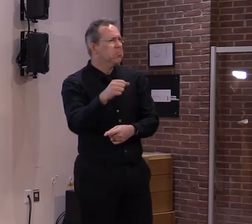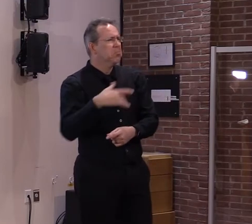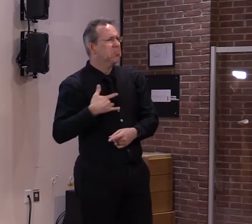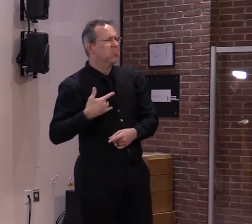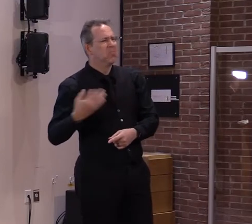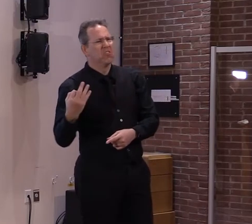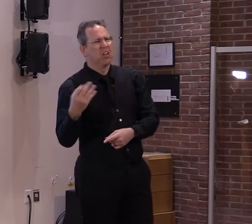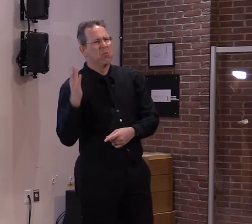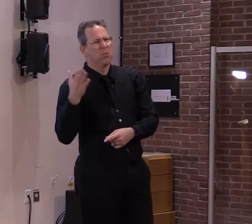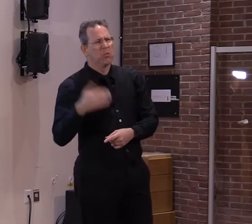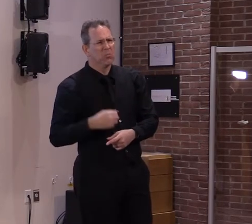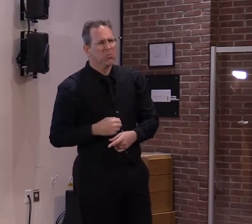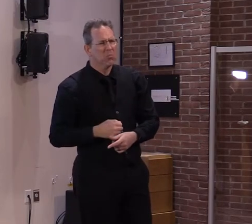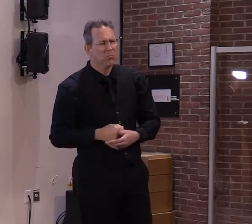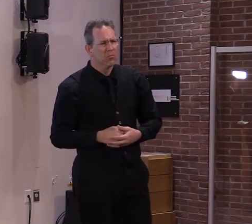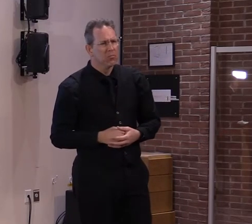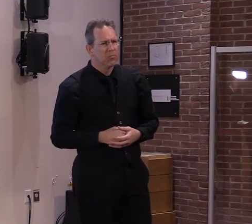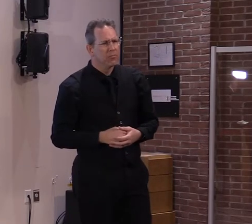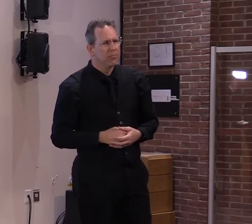Okay, thank you.